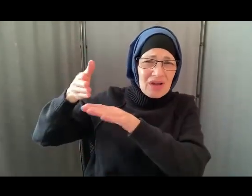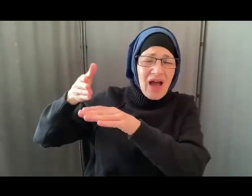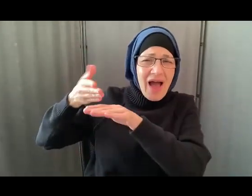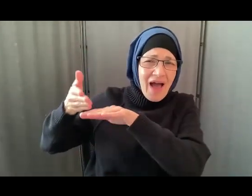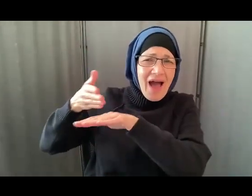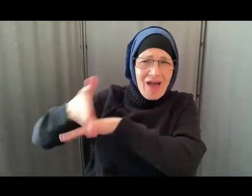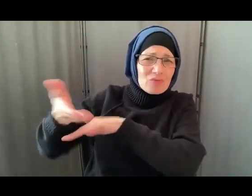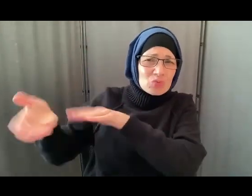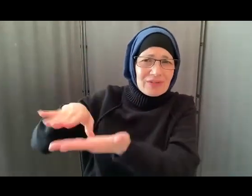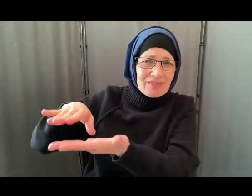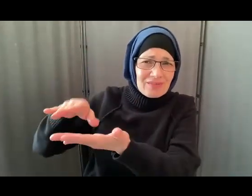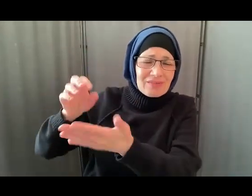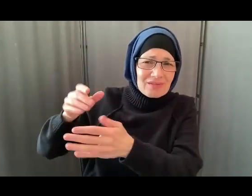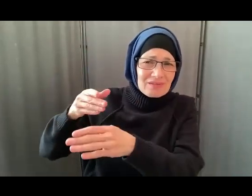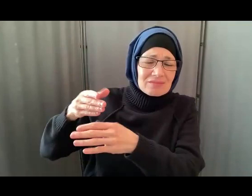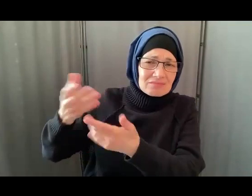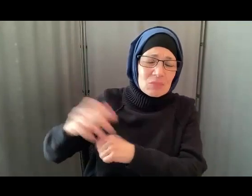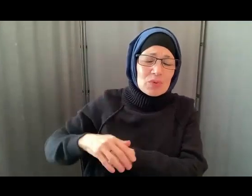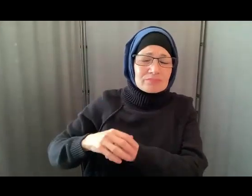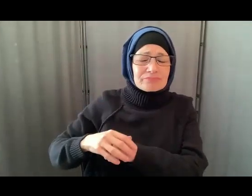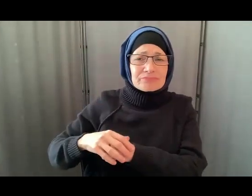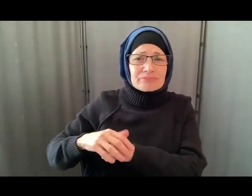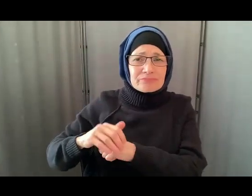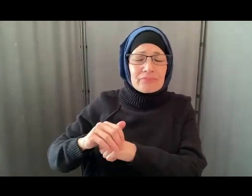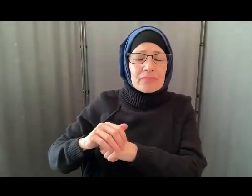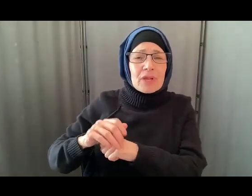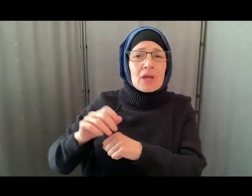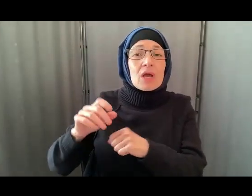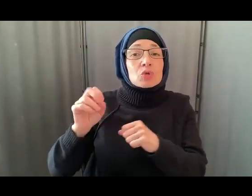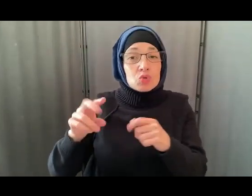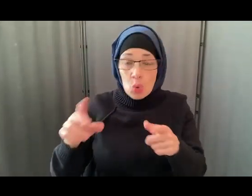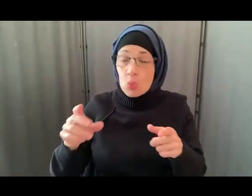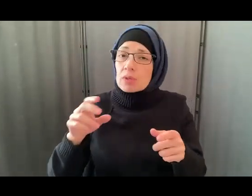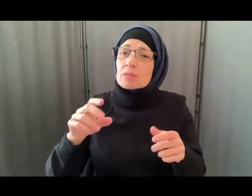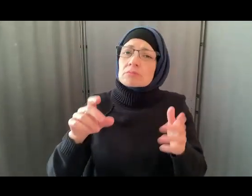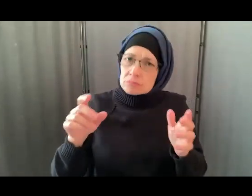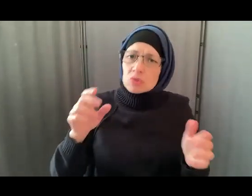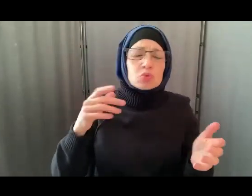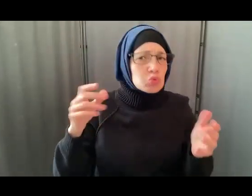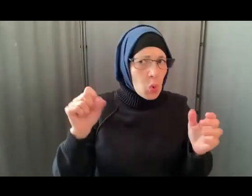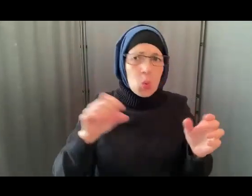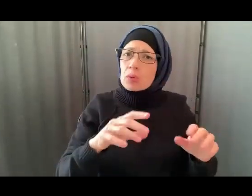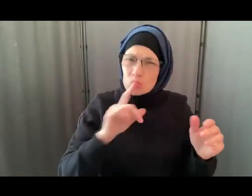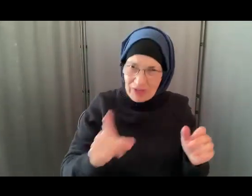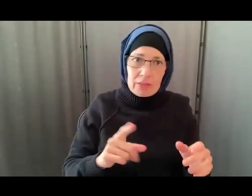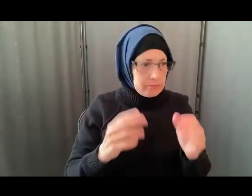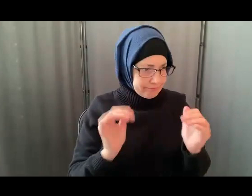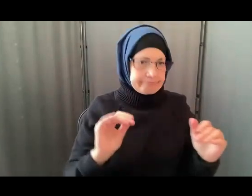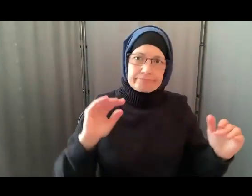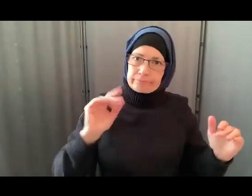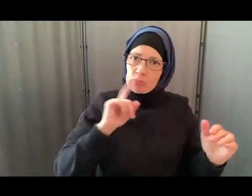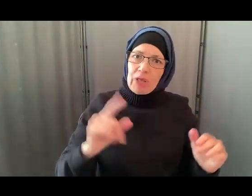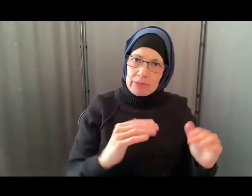zero, but even if it does, which is in contrast to the hereafter, it does equal